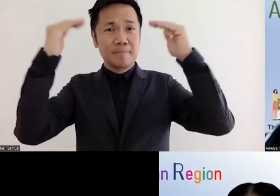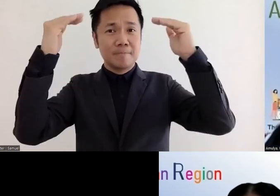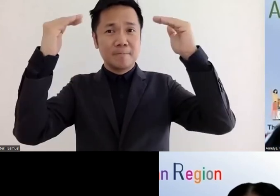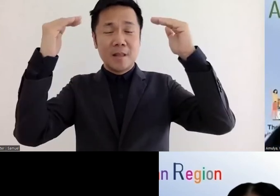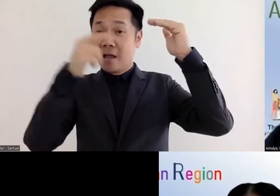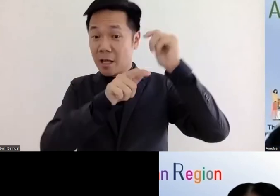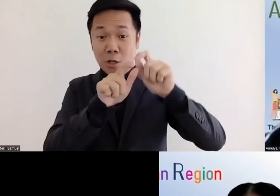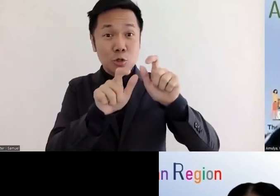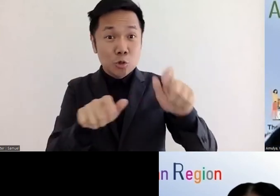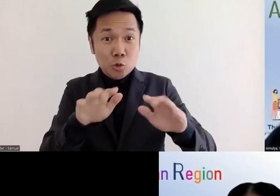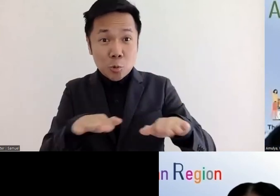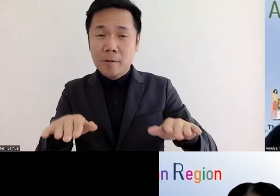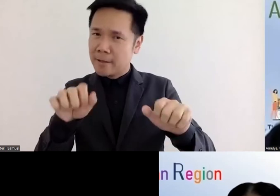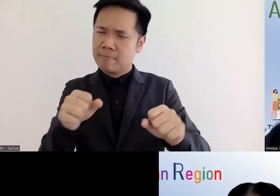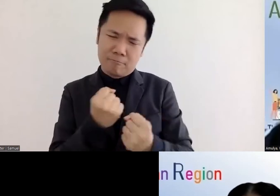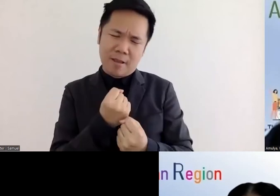independent.